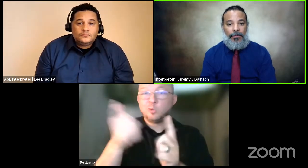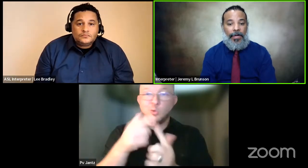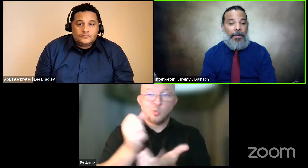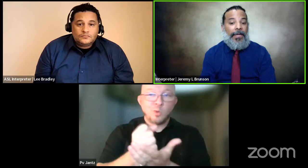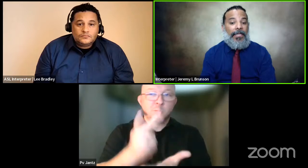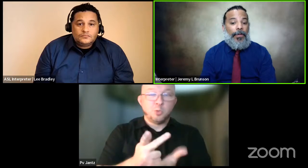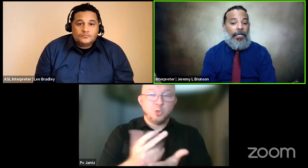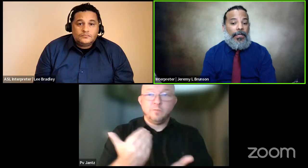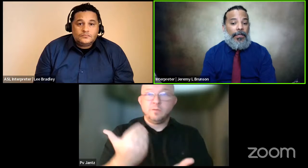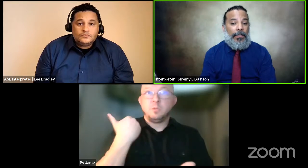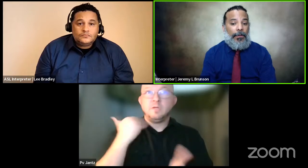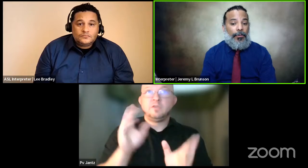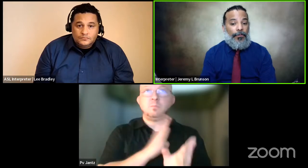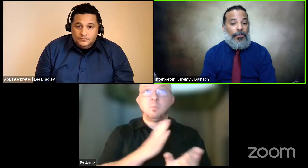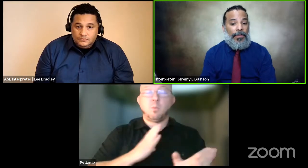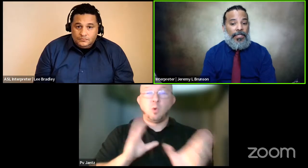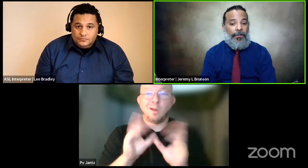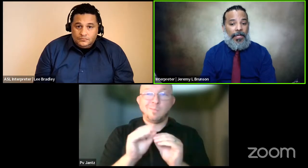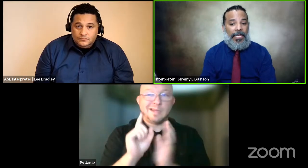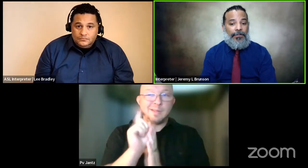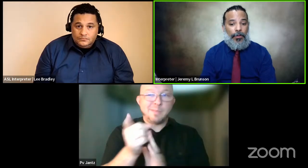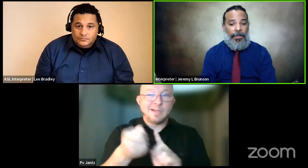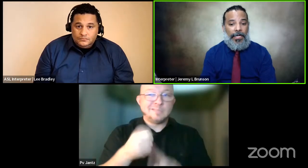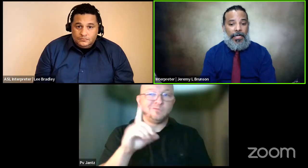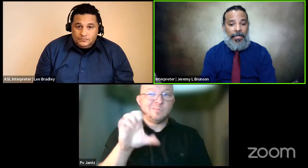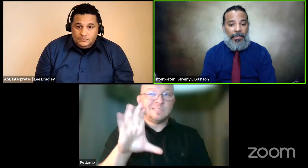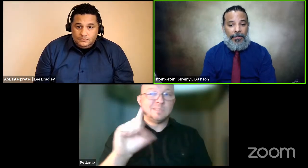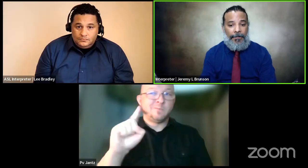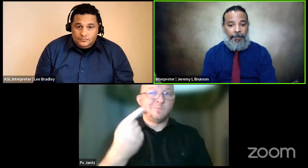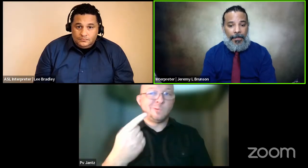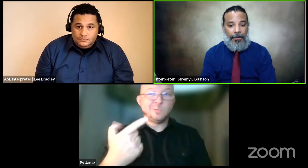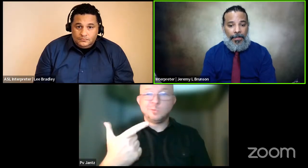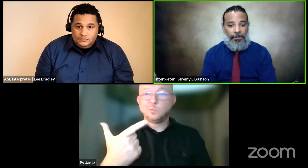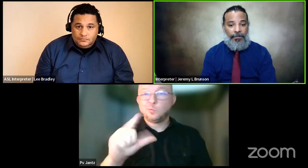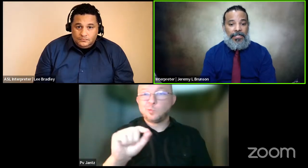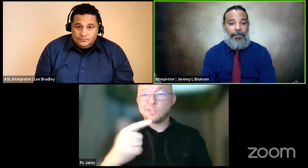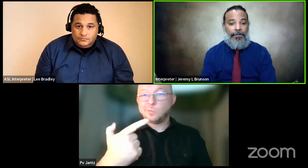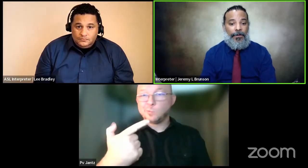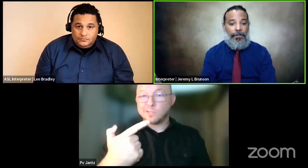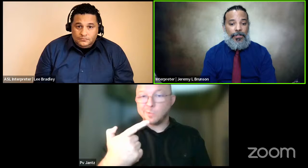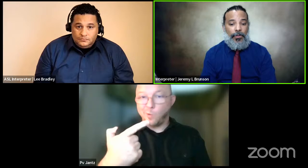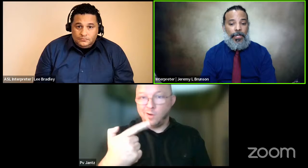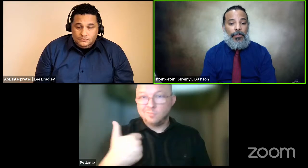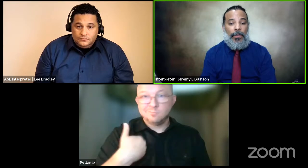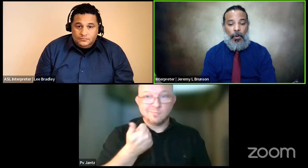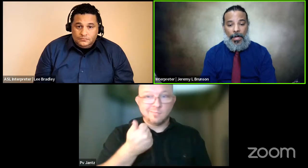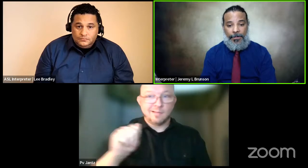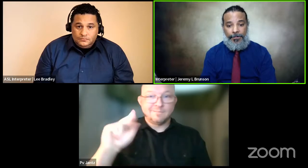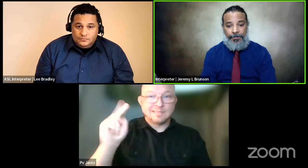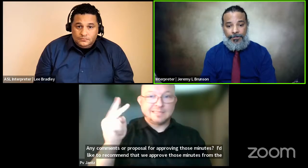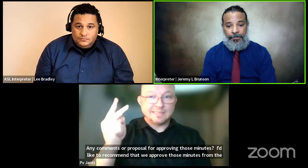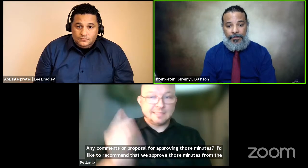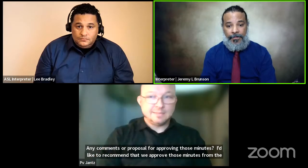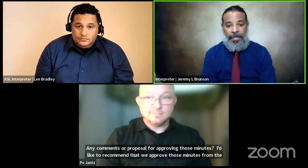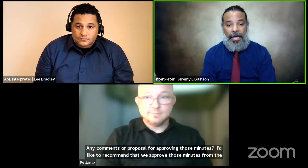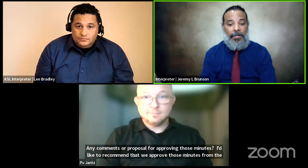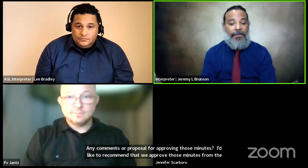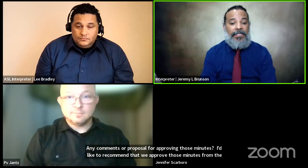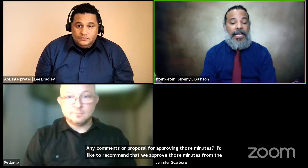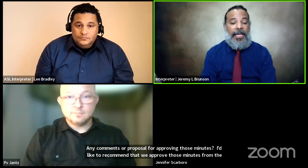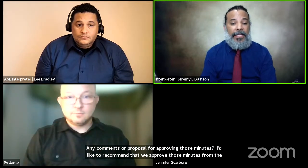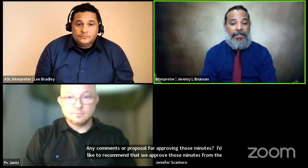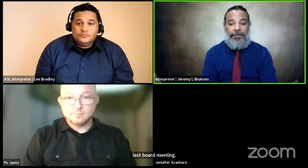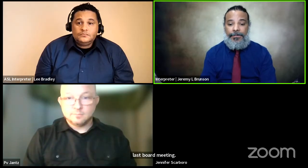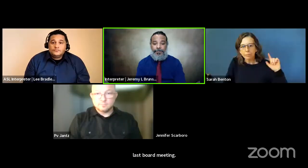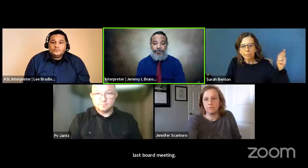I'd like to recommend that we approve those minutes from the last board meeting. That was from December 1st, 2021. Do